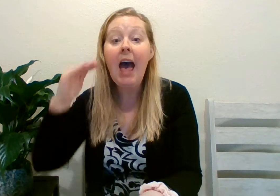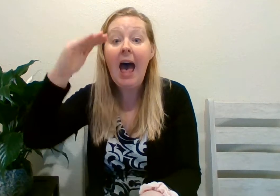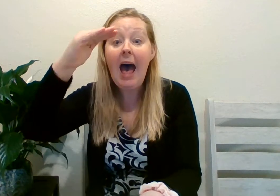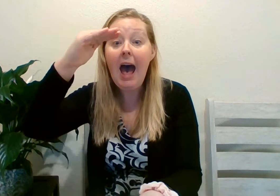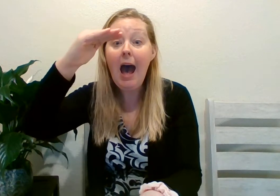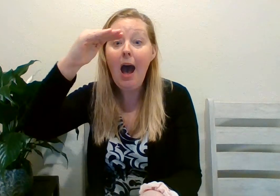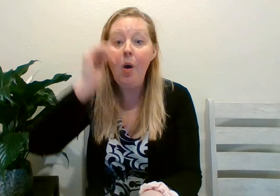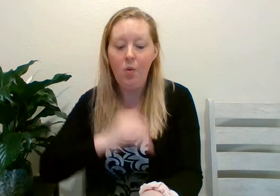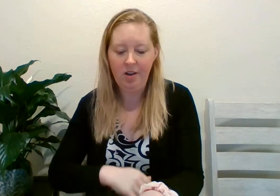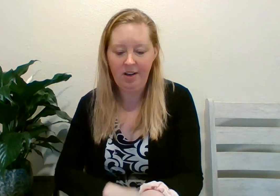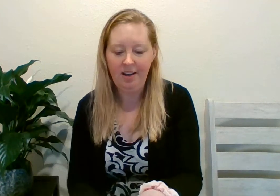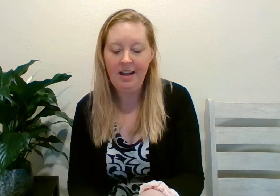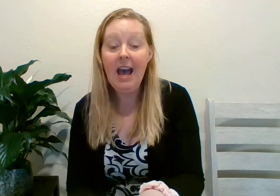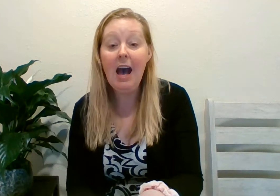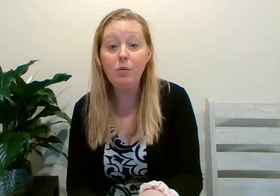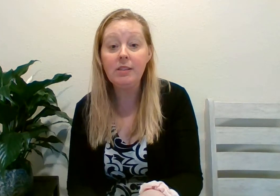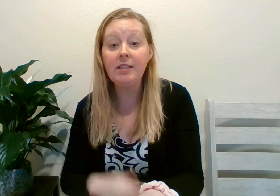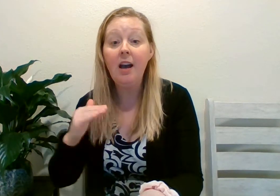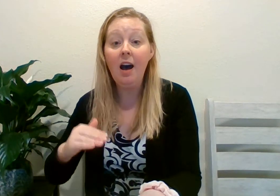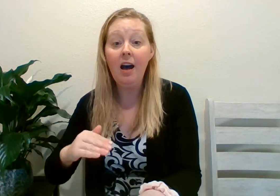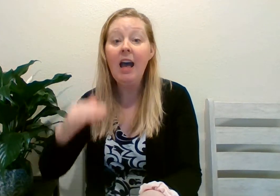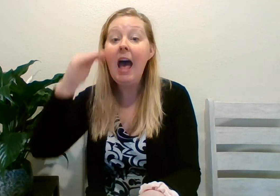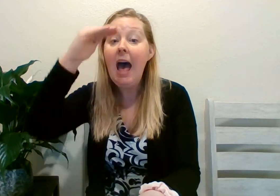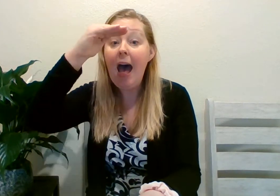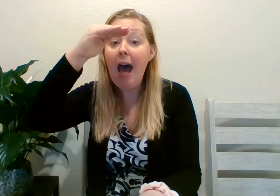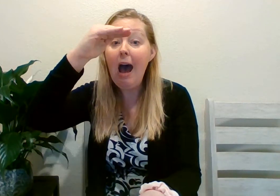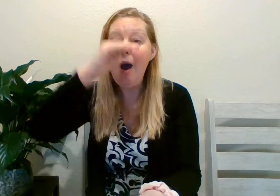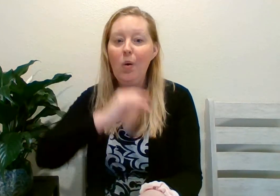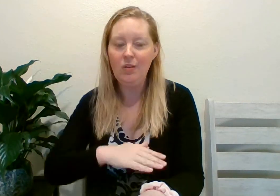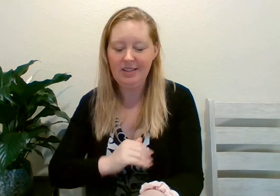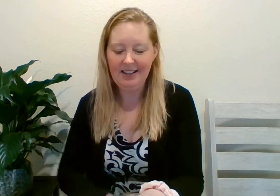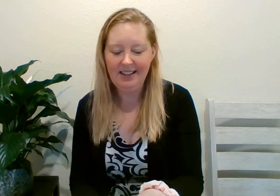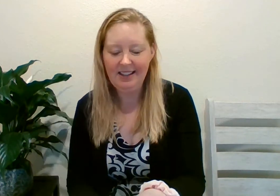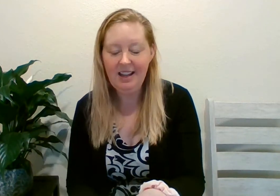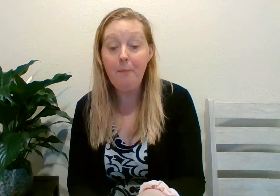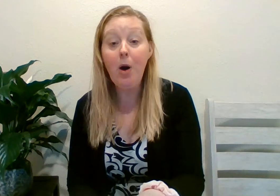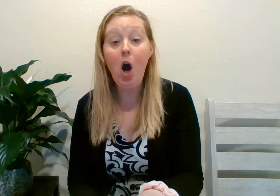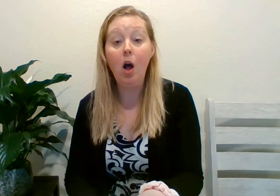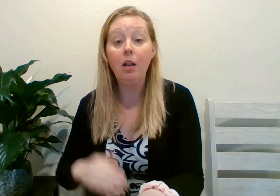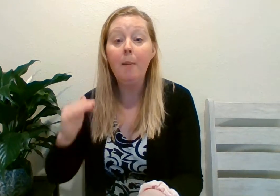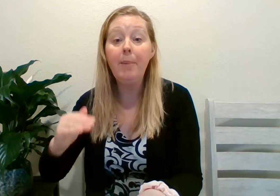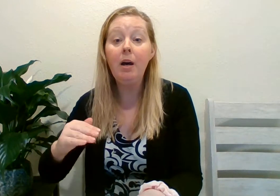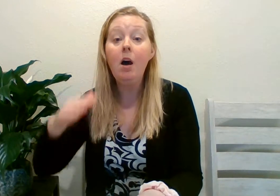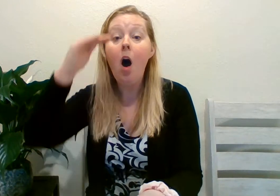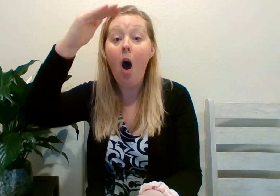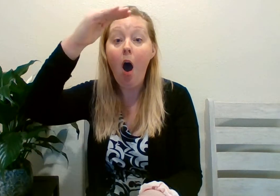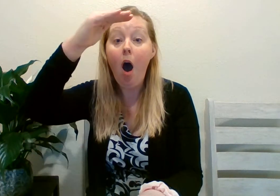Ow. House. H. Ow. S. Paul. Puh. Ah.